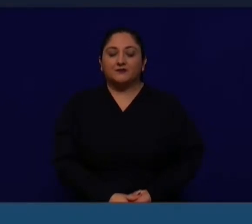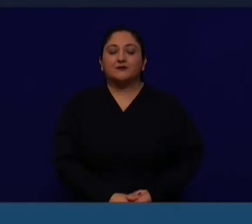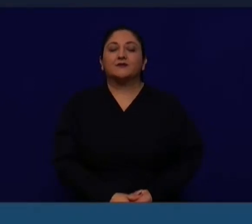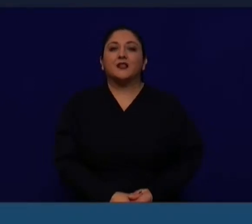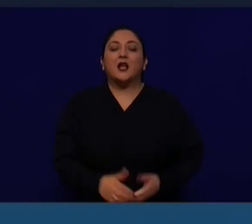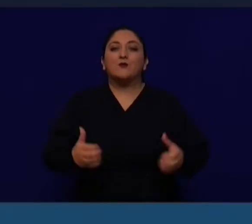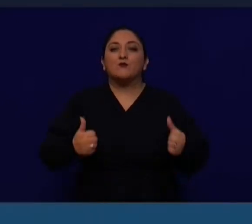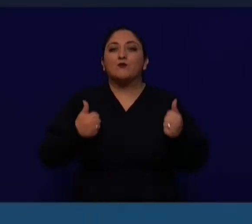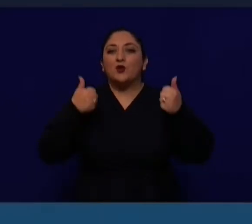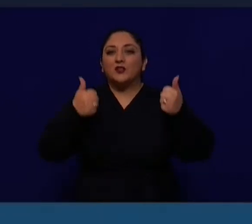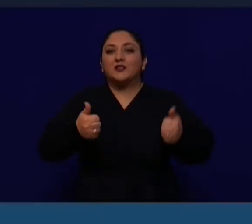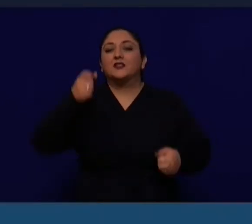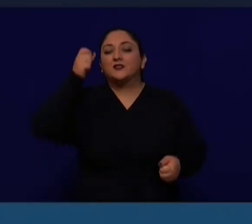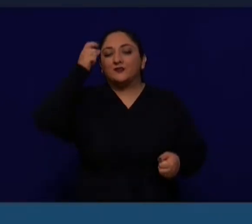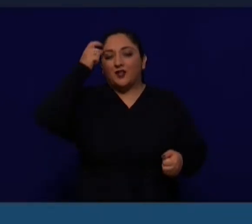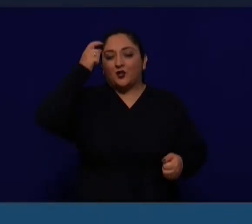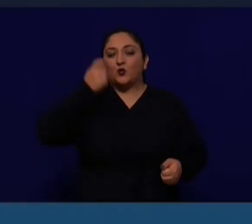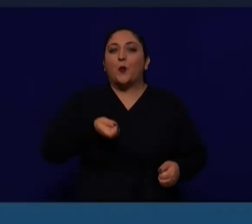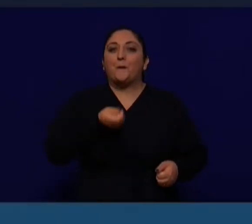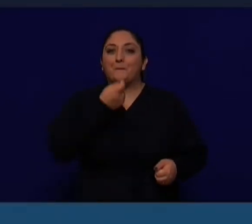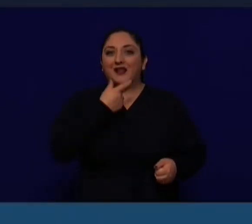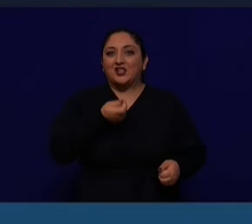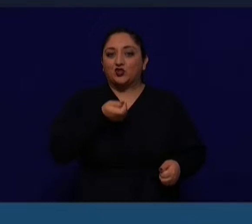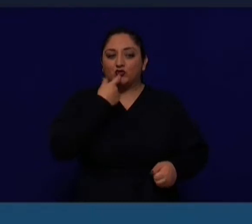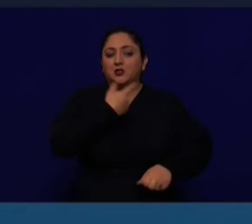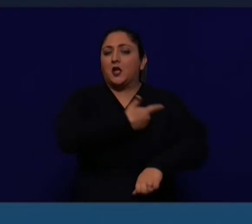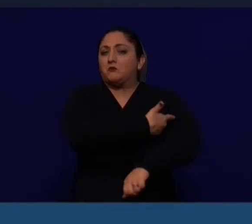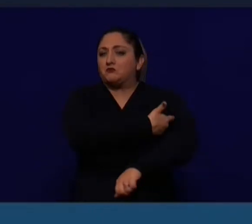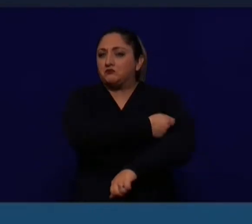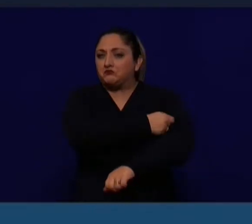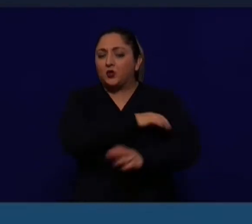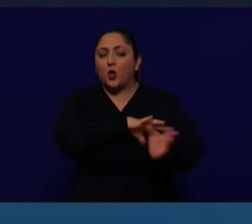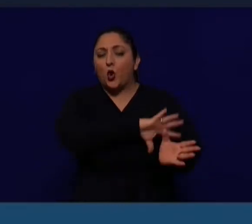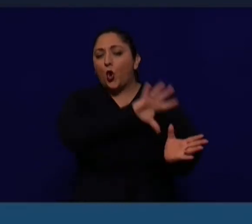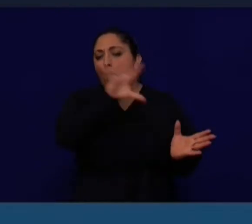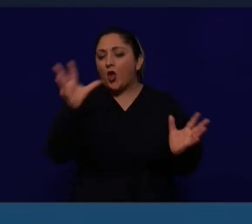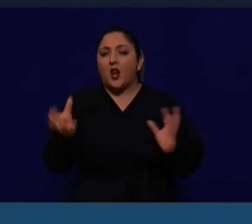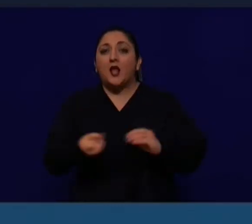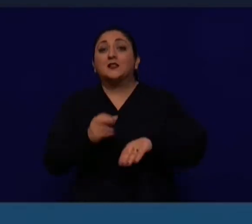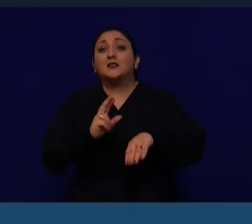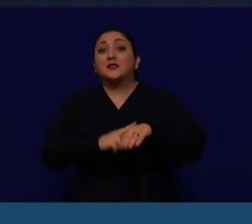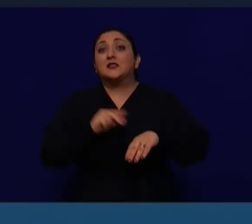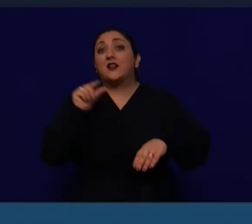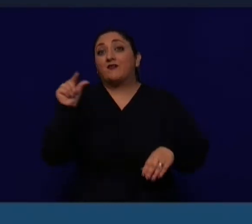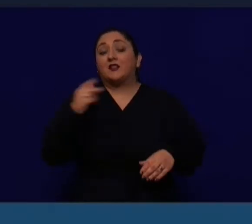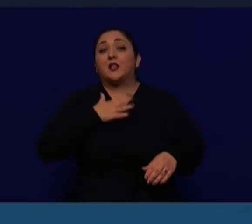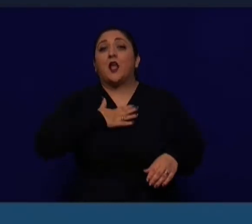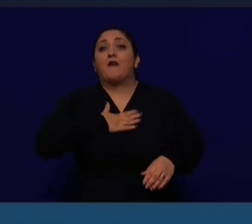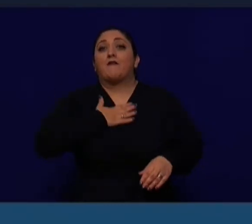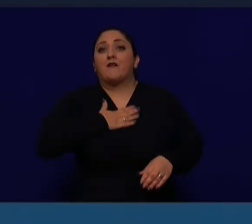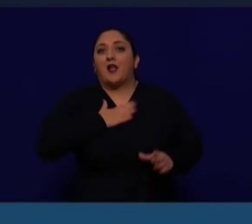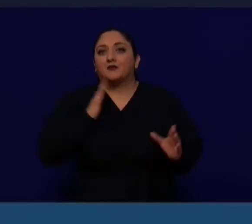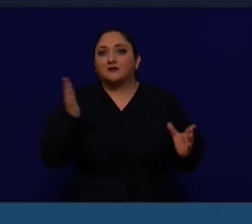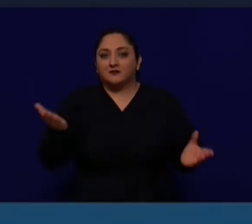nħarsu lejn kwalinkwa mediċina, kwalinkwa tilqima, dan kollha jista' jkollhom xi ftit side effects. Issa, meta inti tagħti